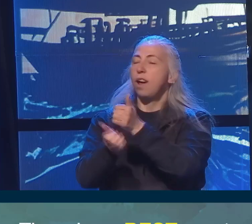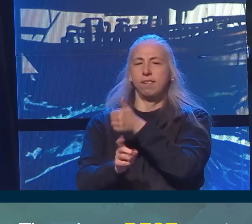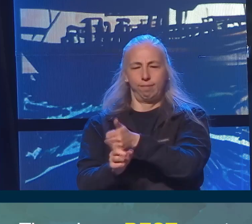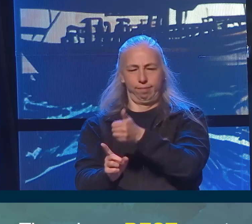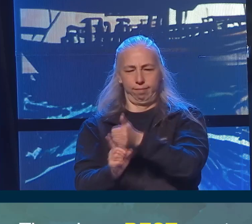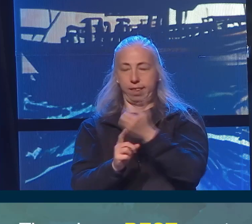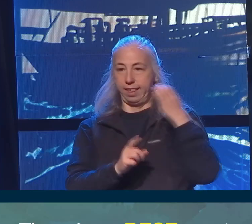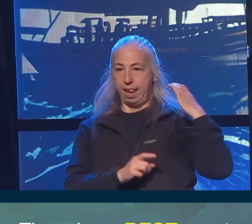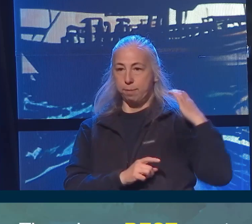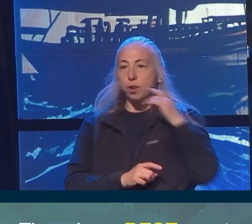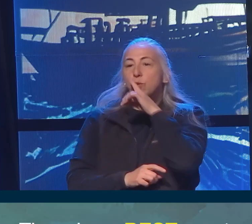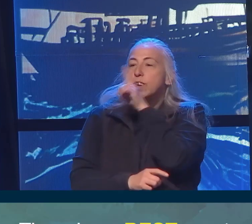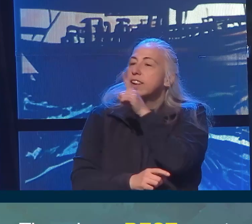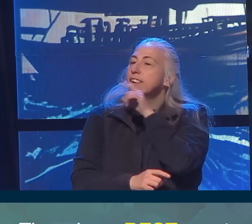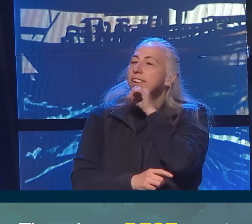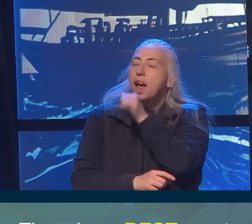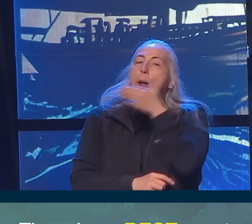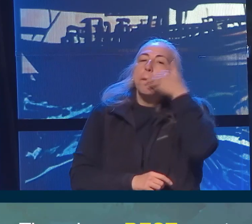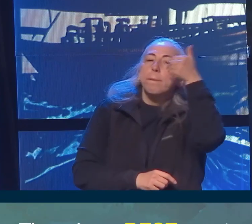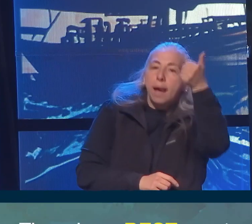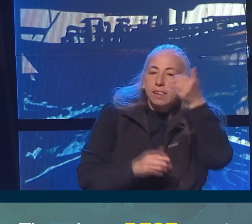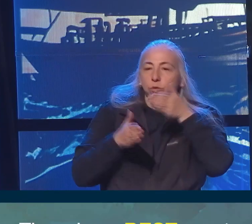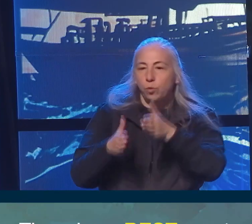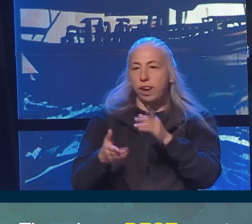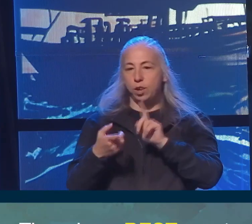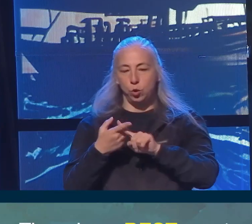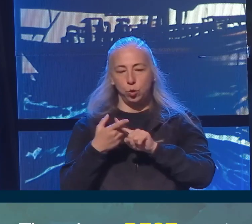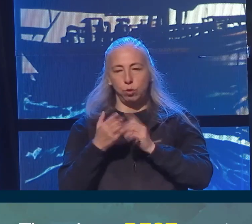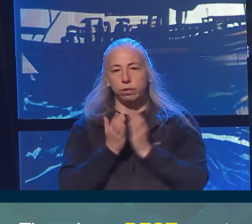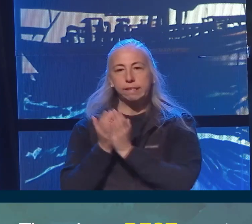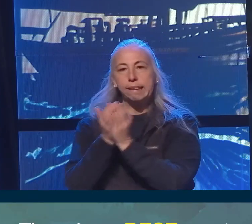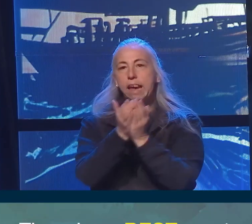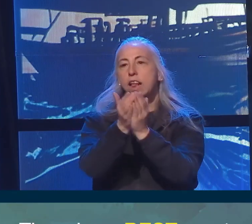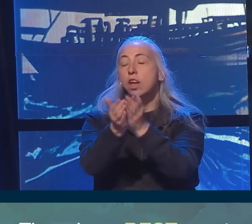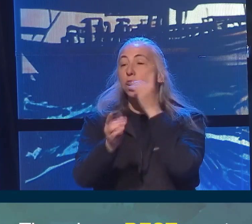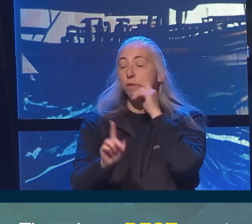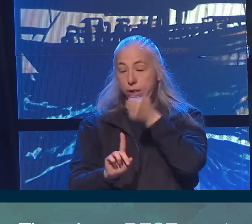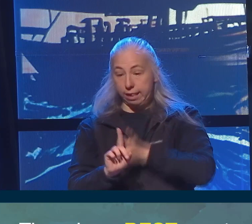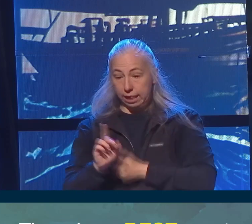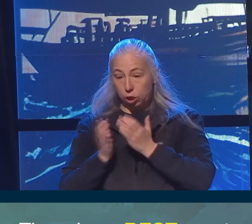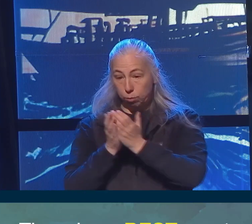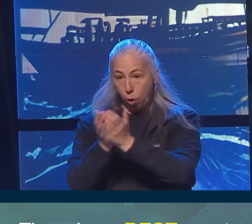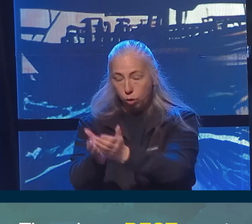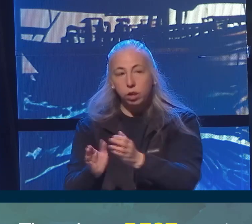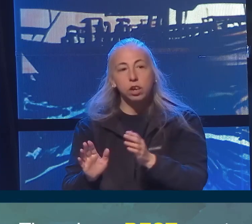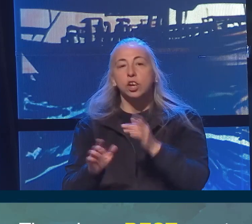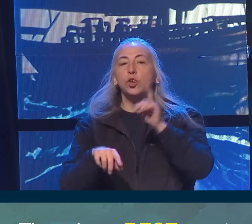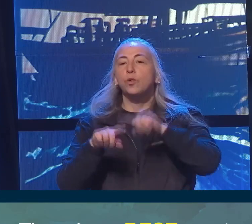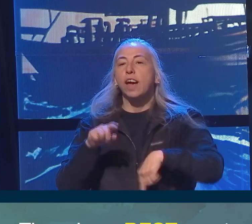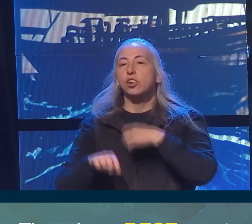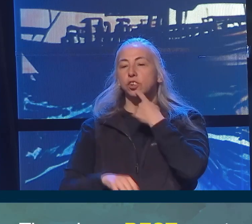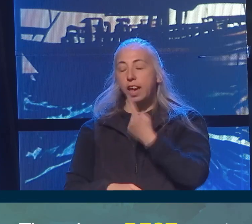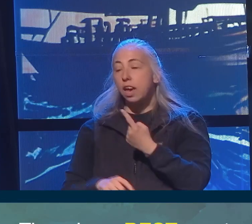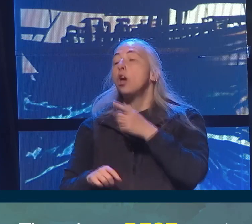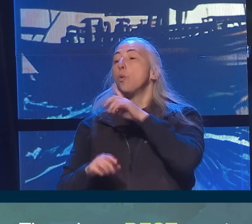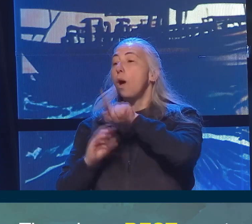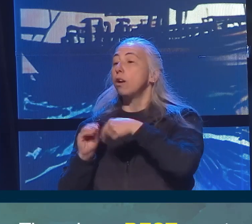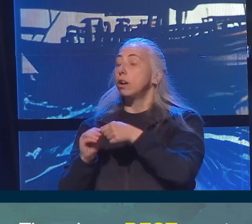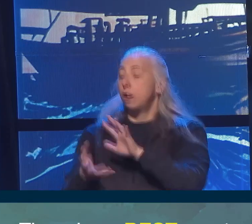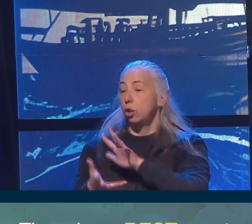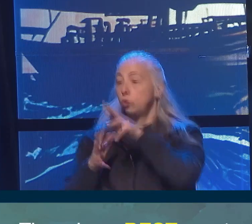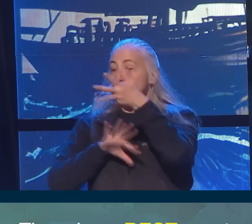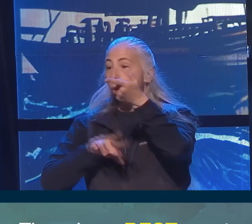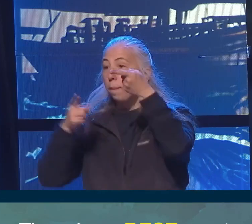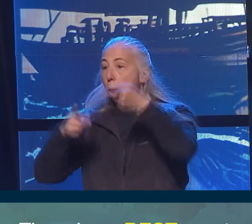to sail that applies to every storm and every boat. It's not like you can just say, okay, when a storm comes, this is what I'm going to do.